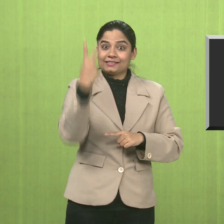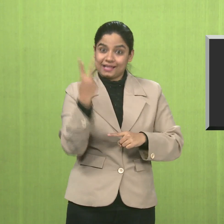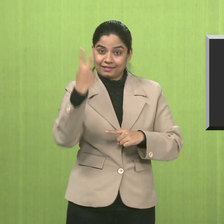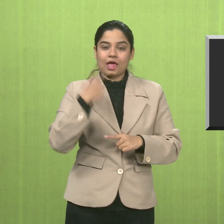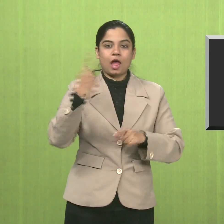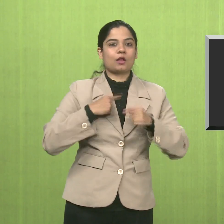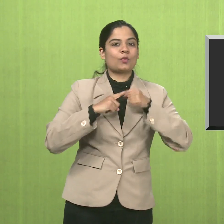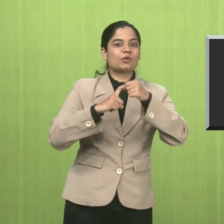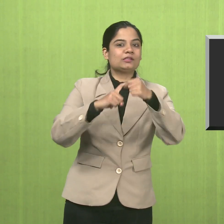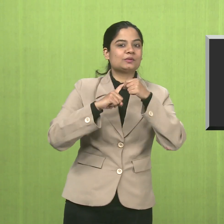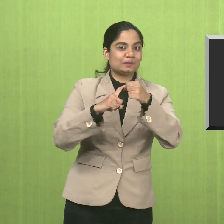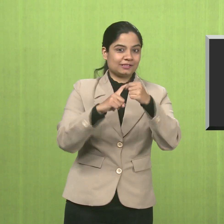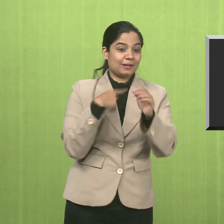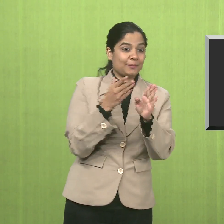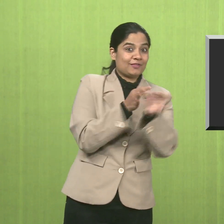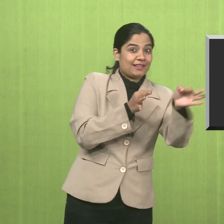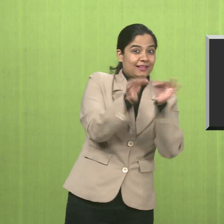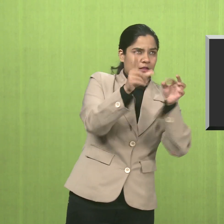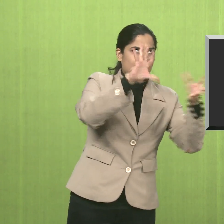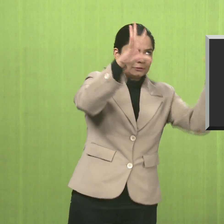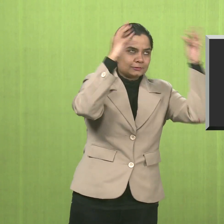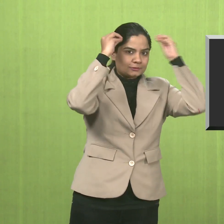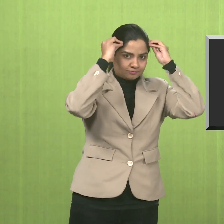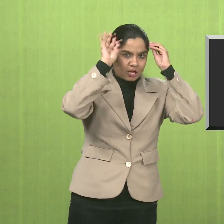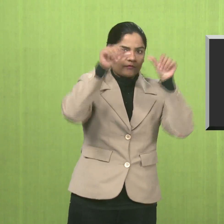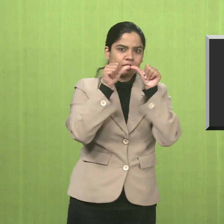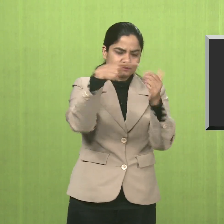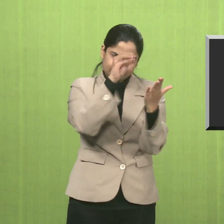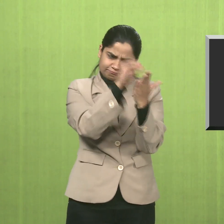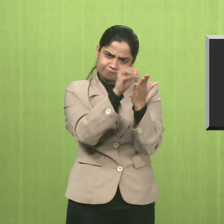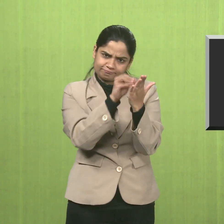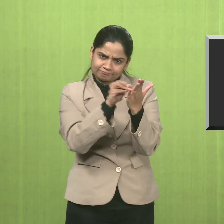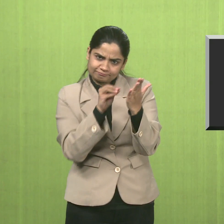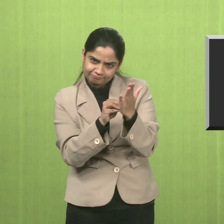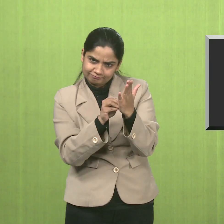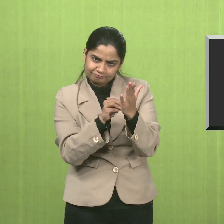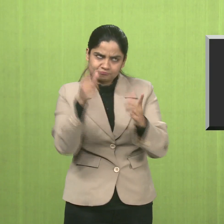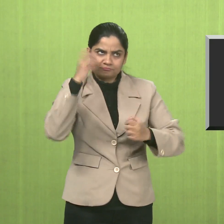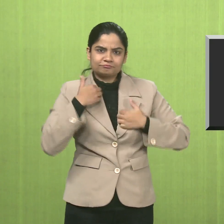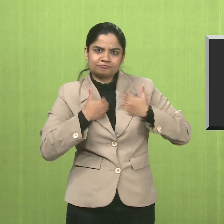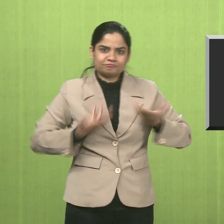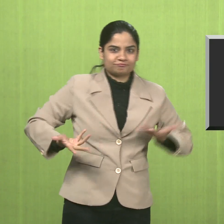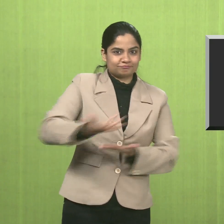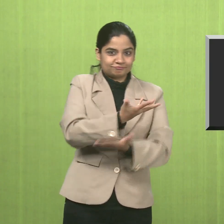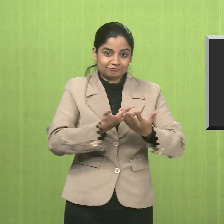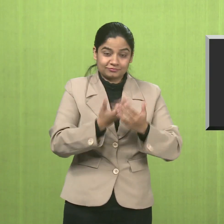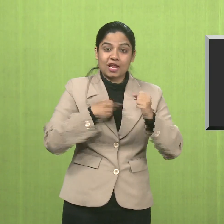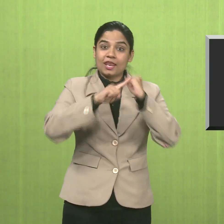is part 2. We will have question and answers here. Just remember and write down the answers in your